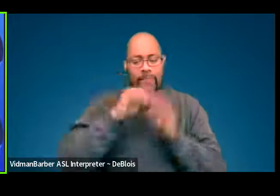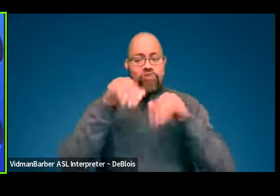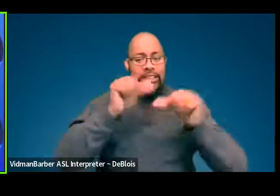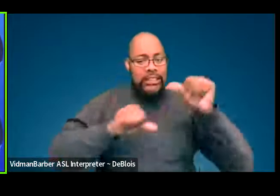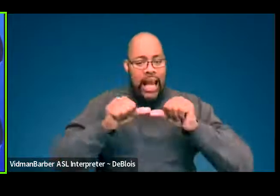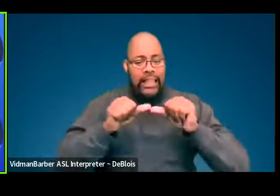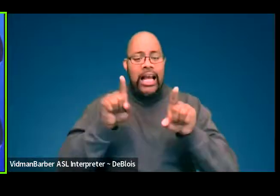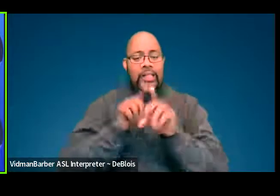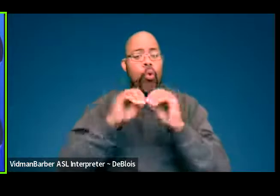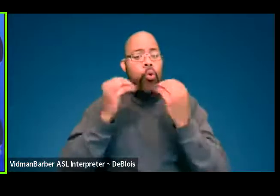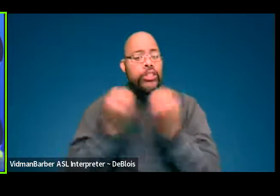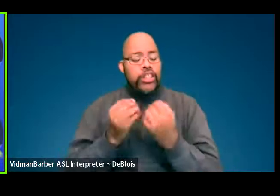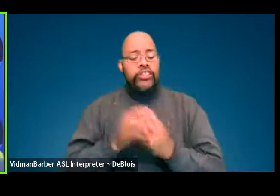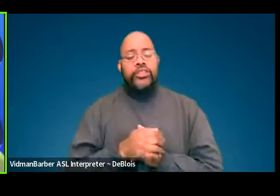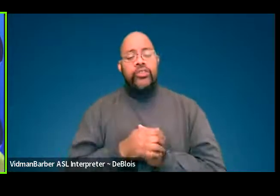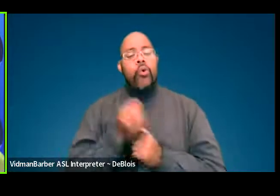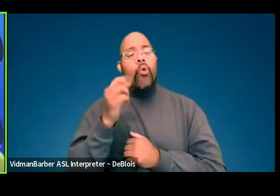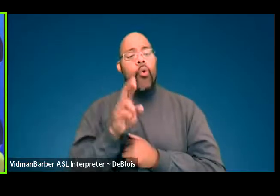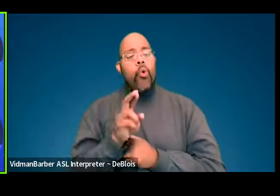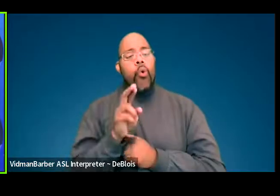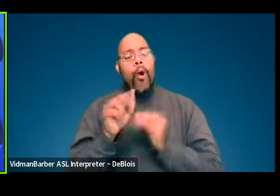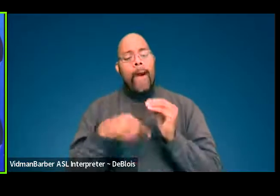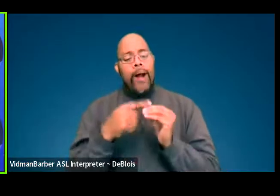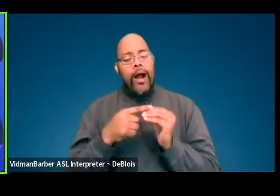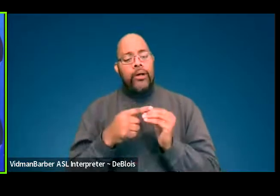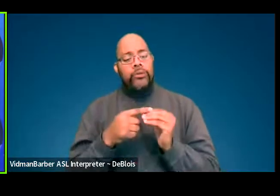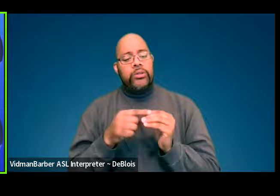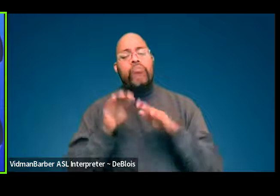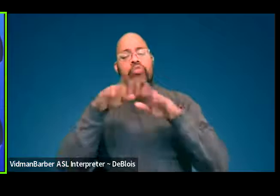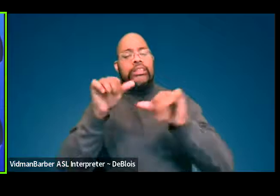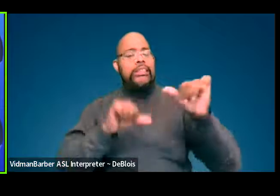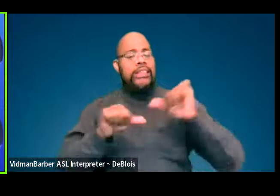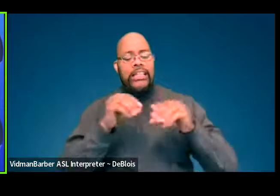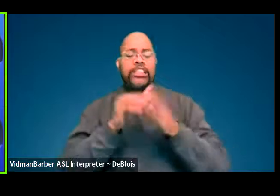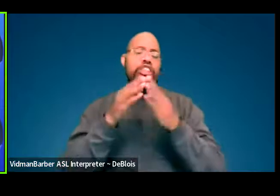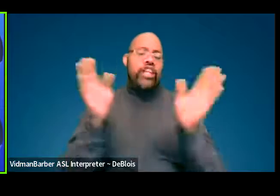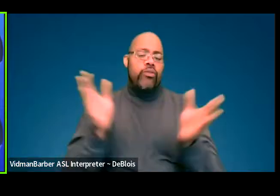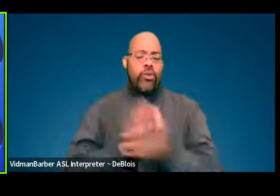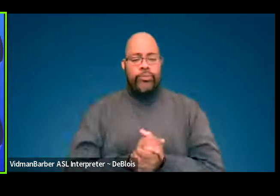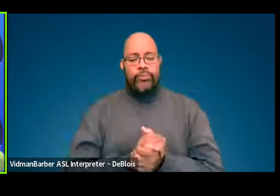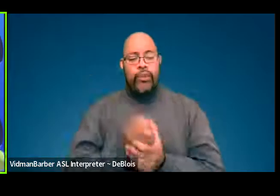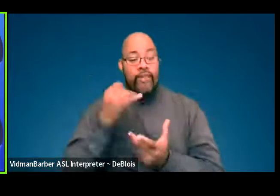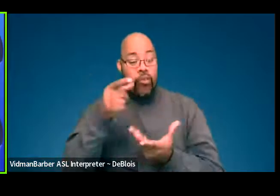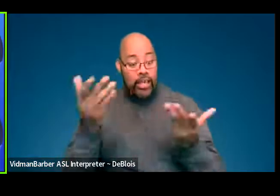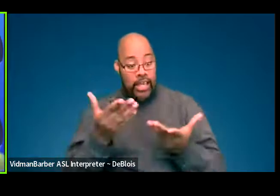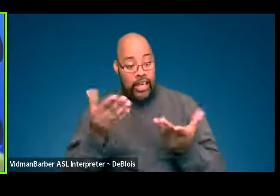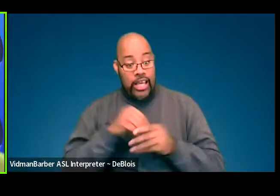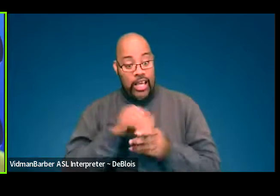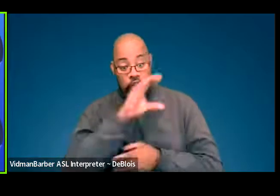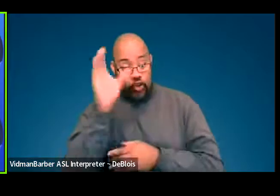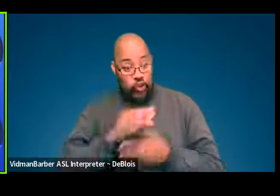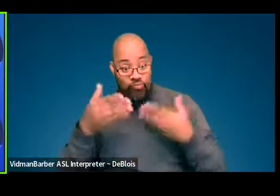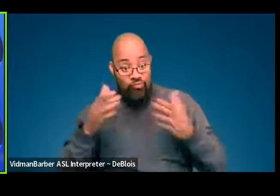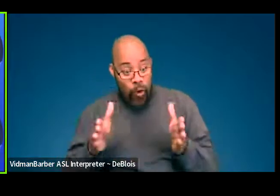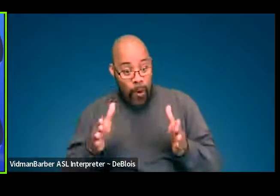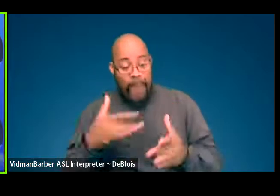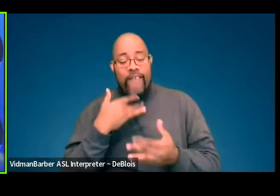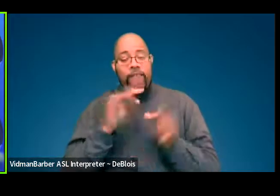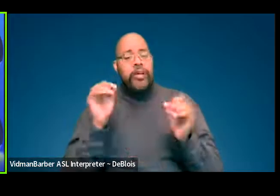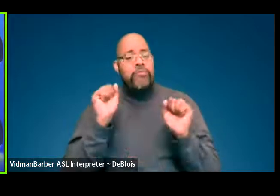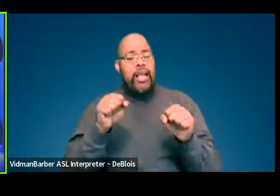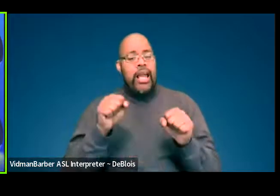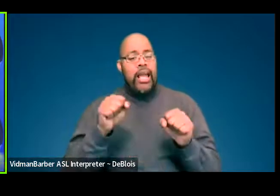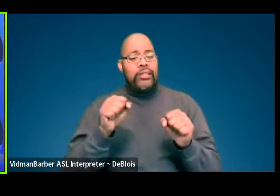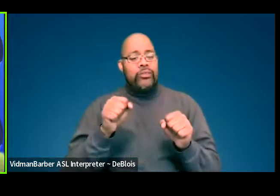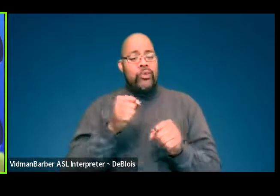Science as an organization, or about just marine science in general. So if you are here in the Zoom room, feel free to